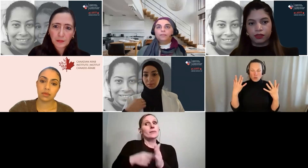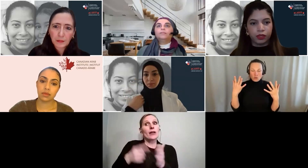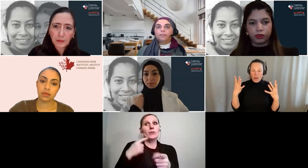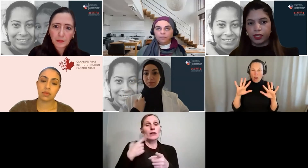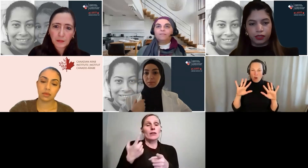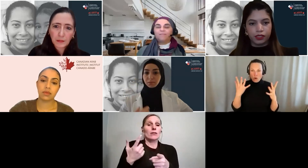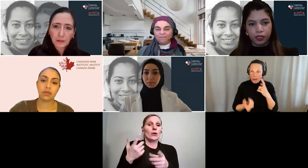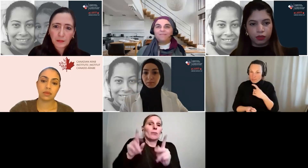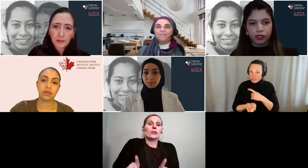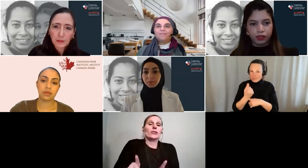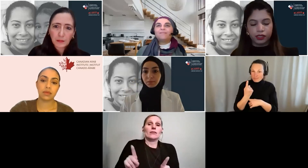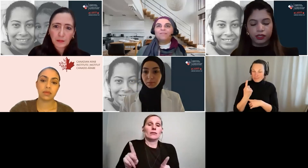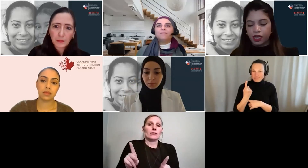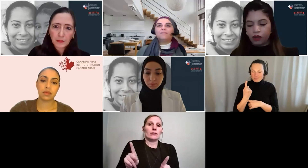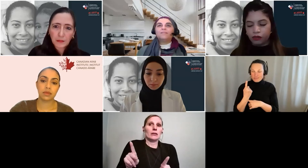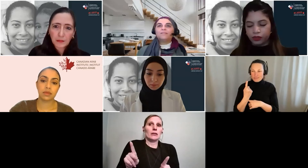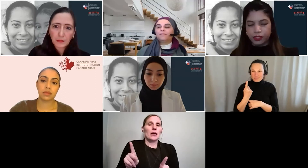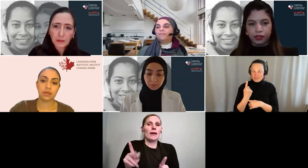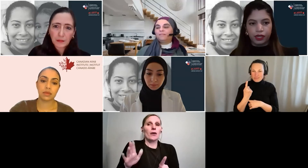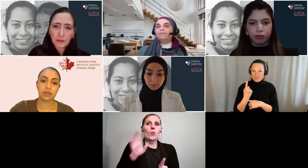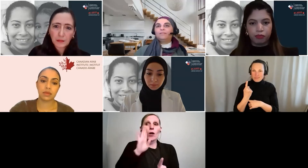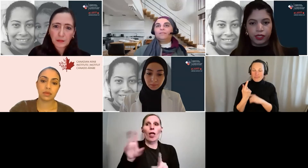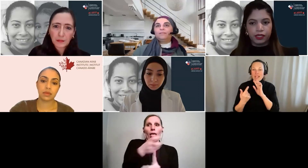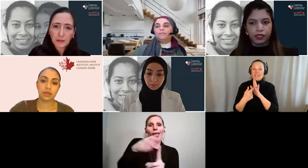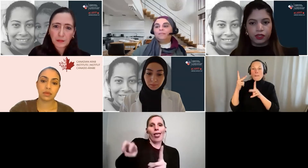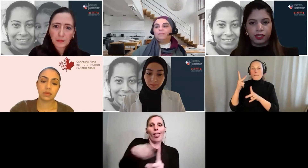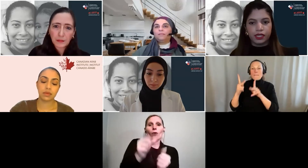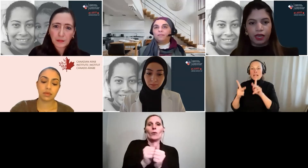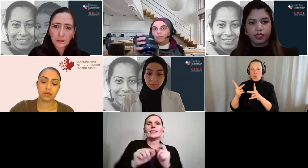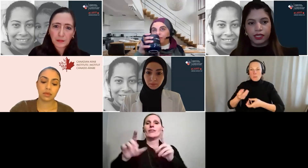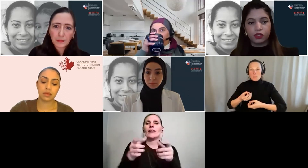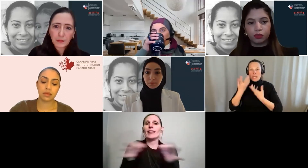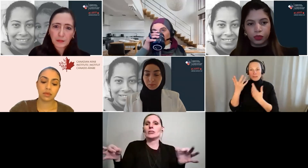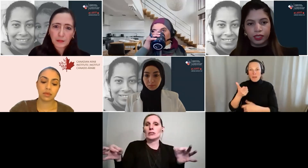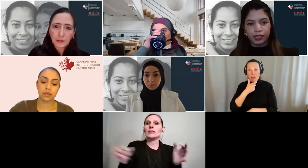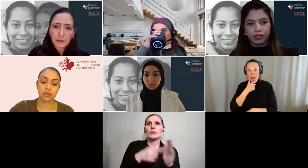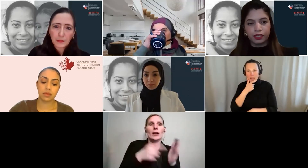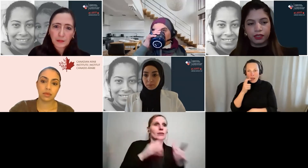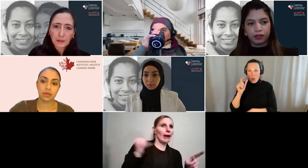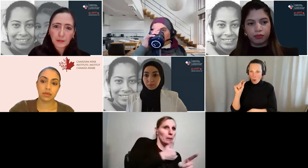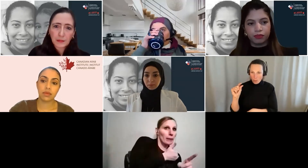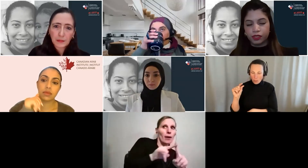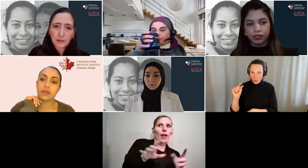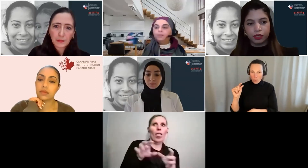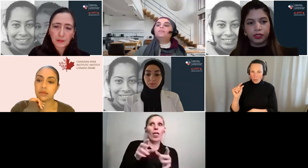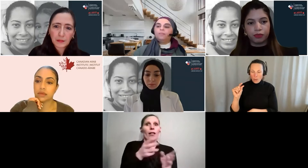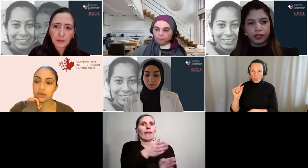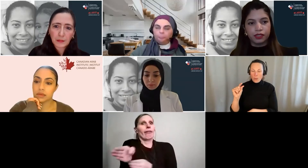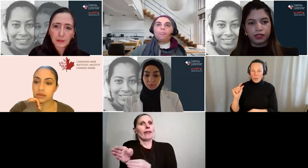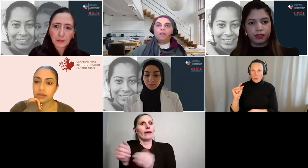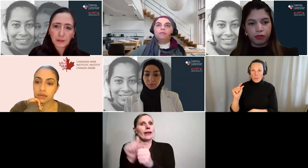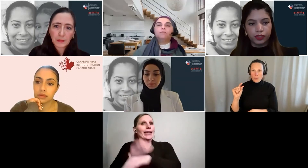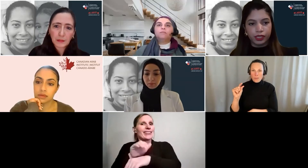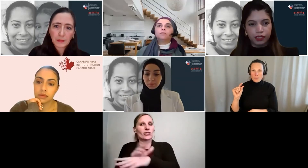because they speak a bit of English, of course, but it's just having that support and that the interpreter